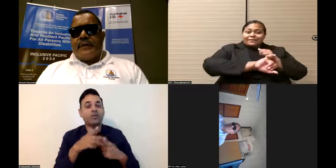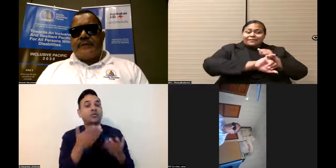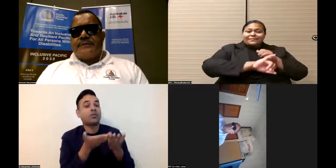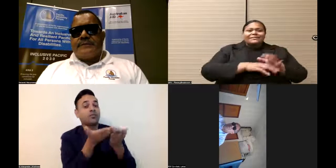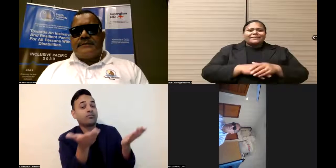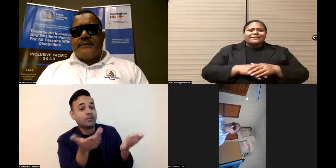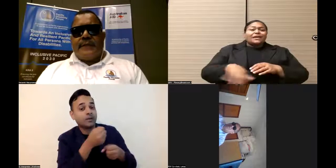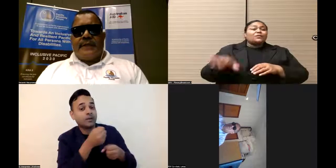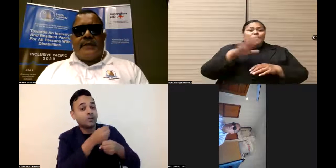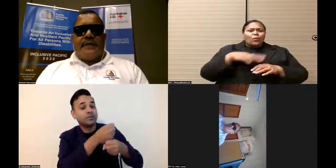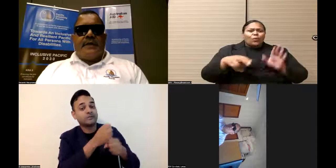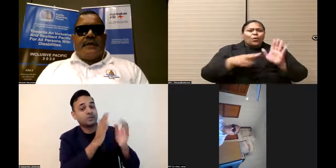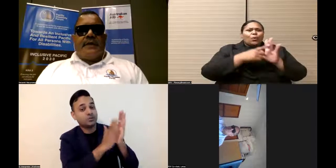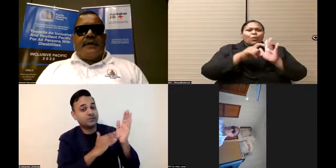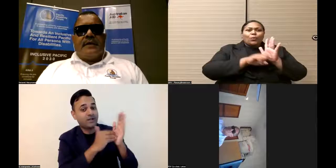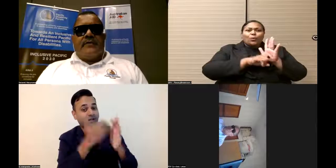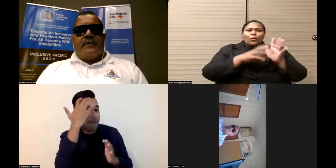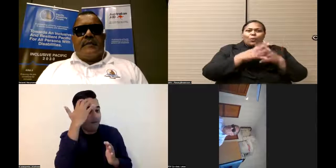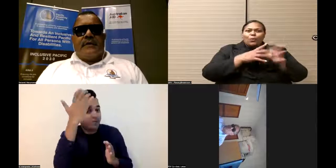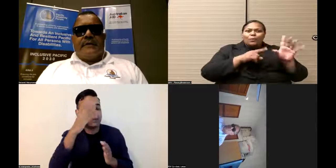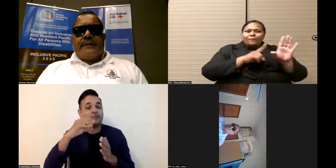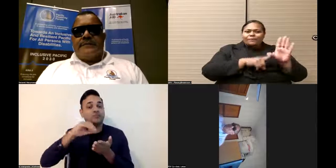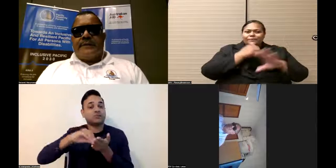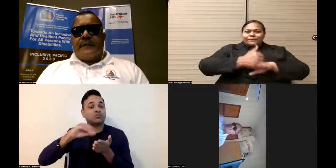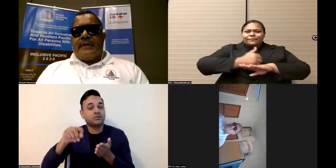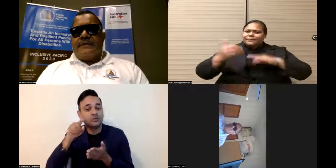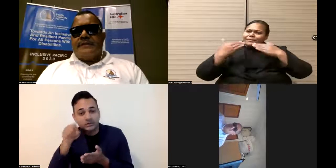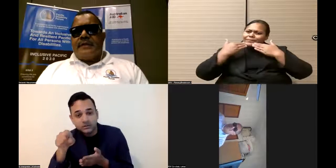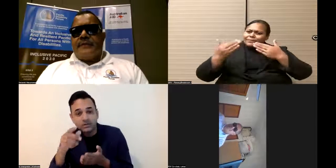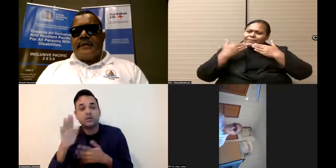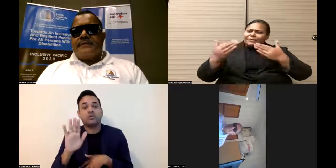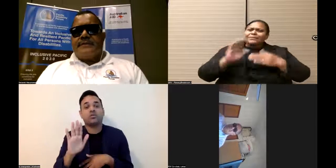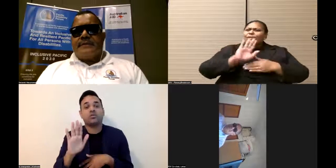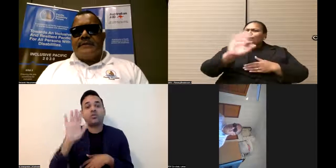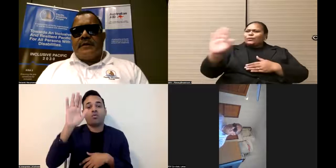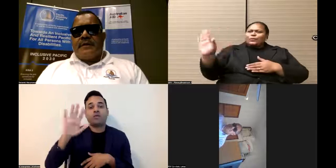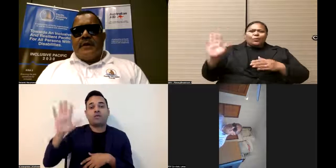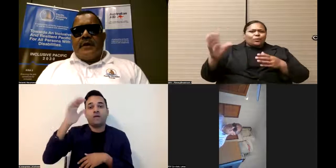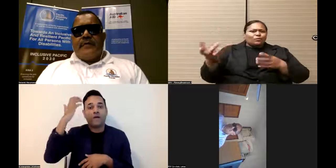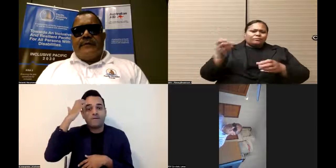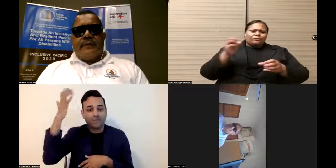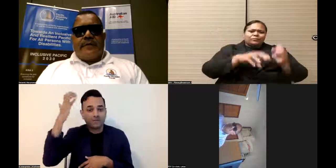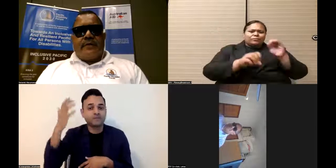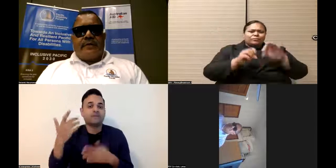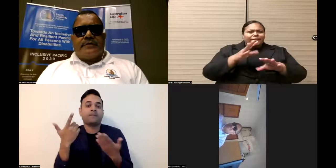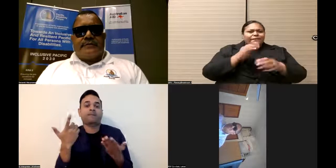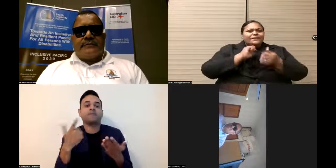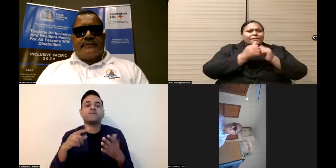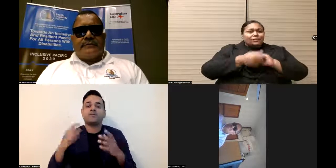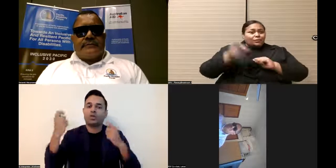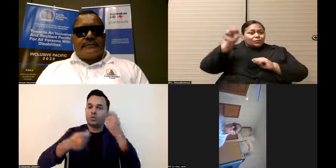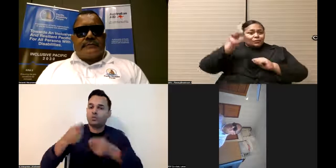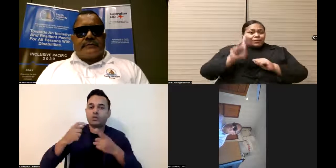introduction of our session today. And again, to all our moderators and panelists in our breakout session, not forgetting